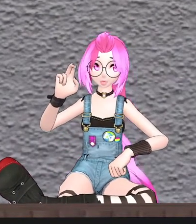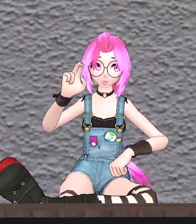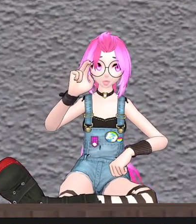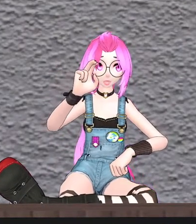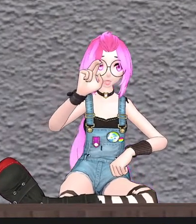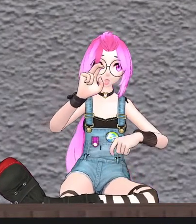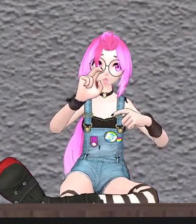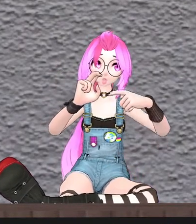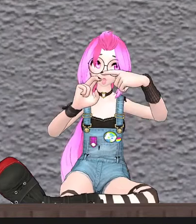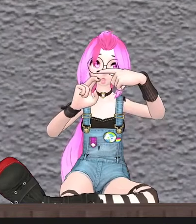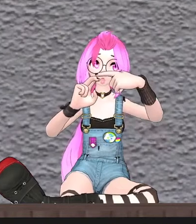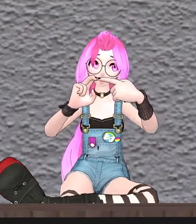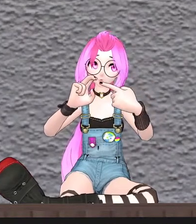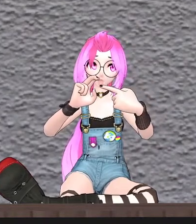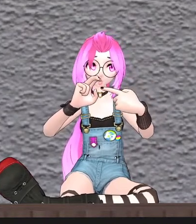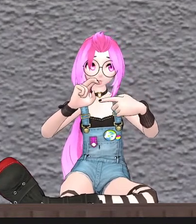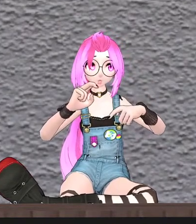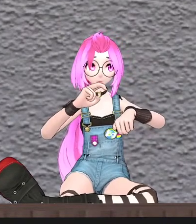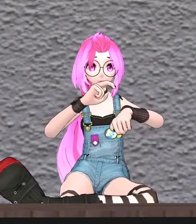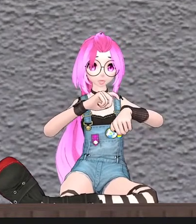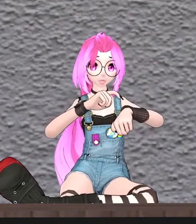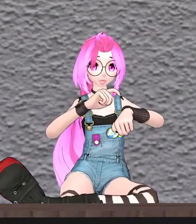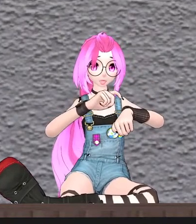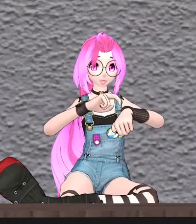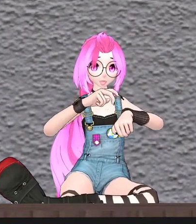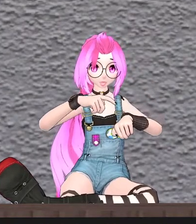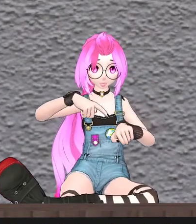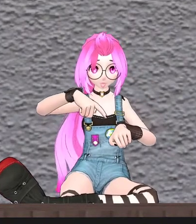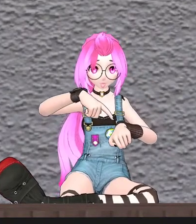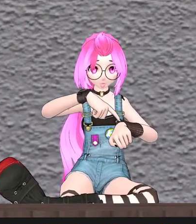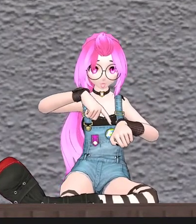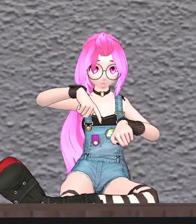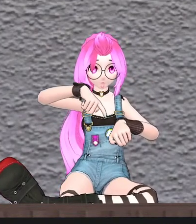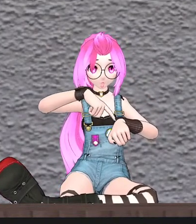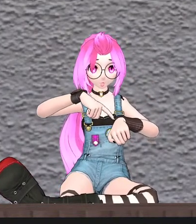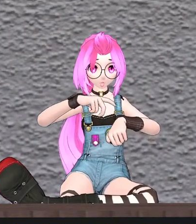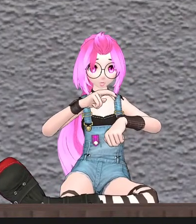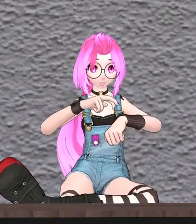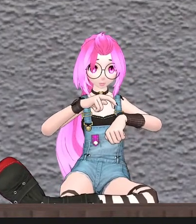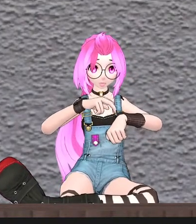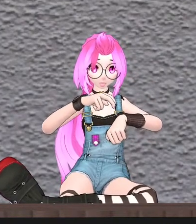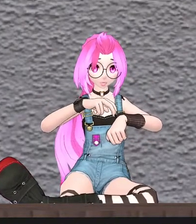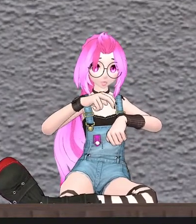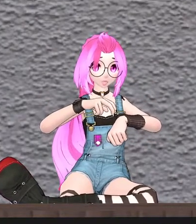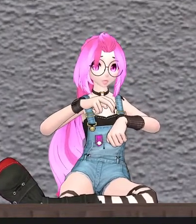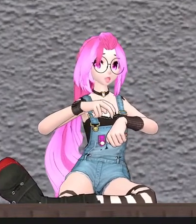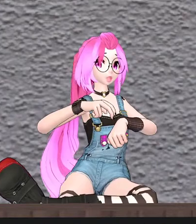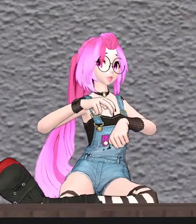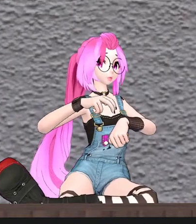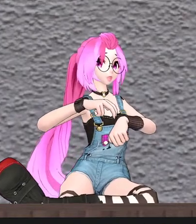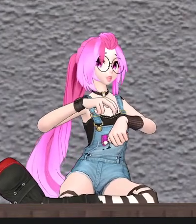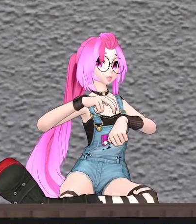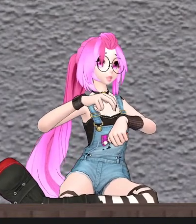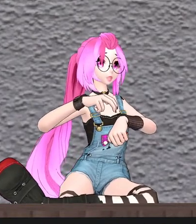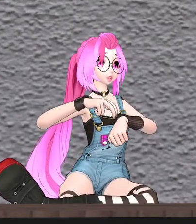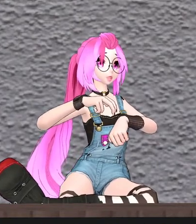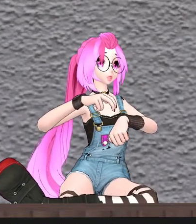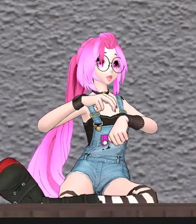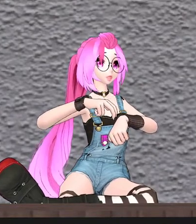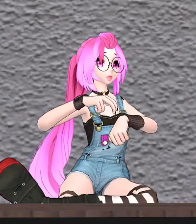if you have index, it's curved. And then you go tap, tap, tap. This is your potato. And you're tapping it with your fork to let the steam out. You know, right